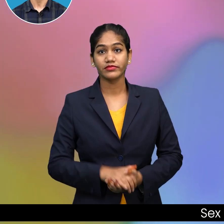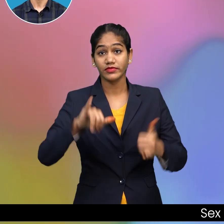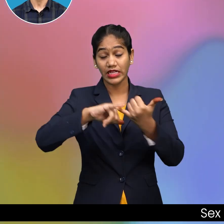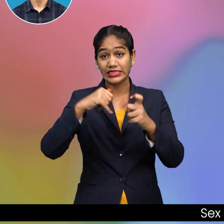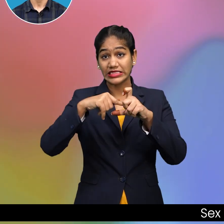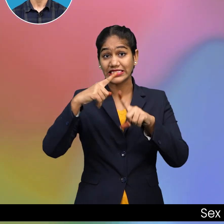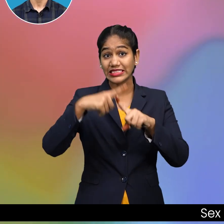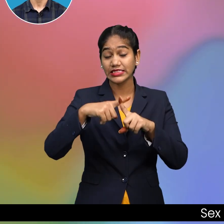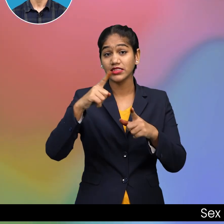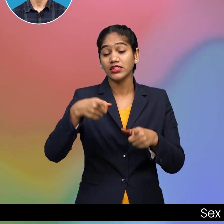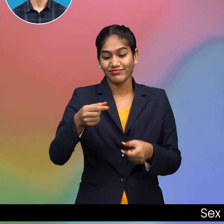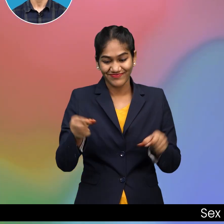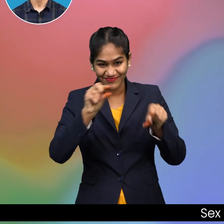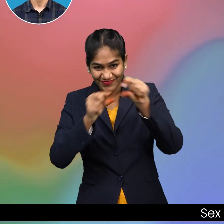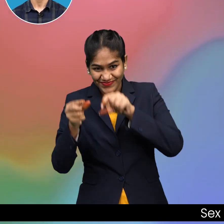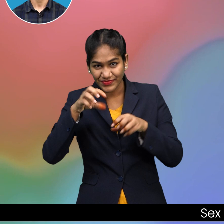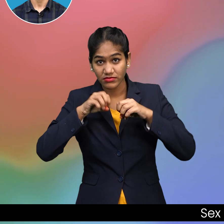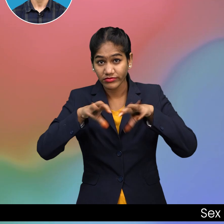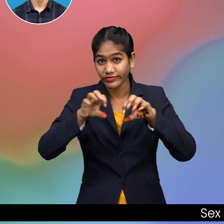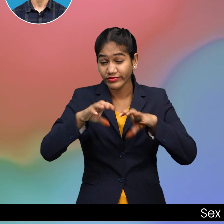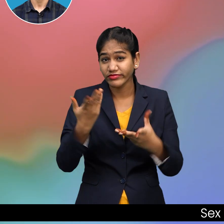Sex hormones